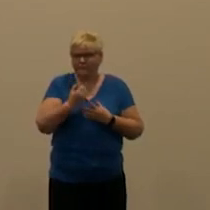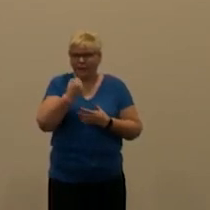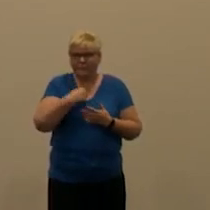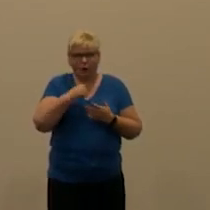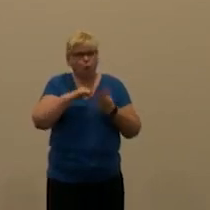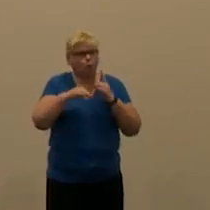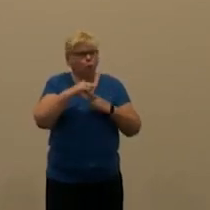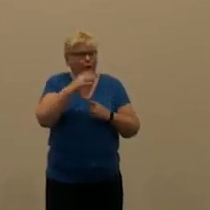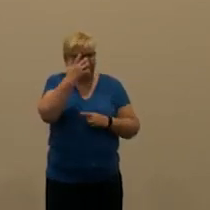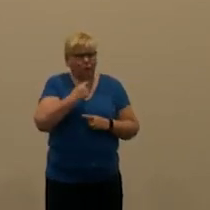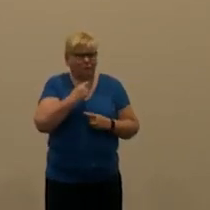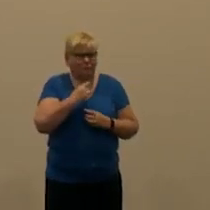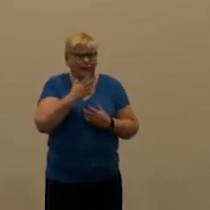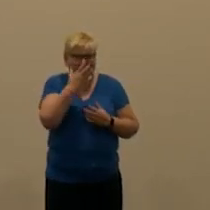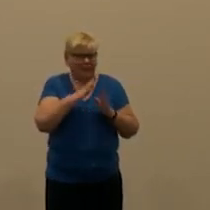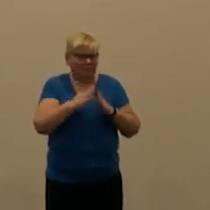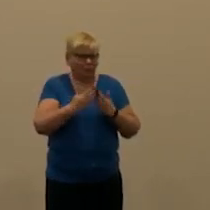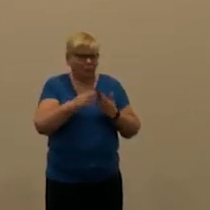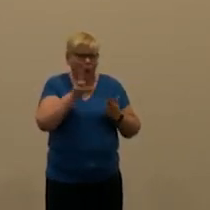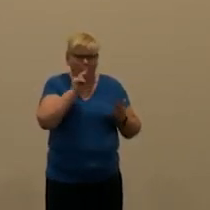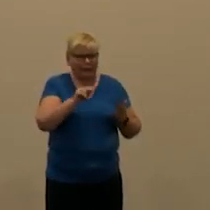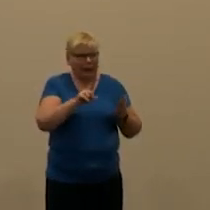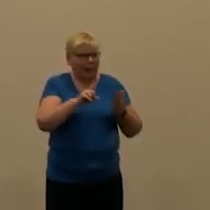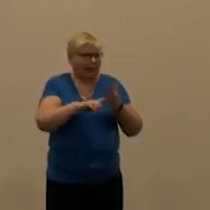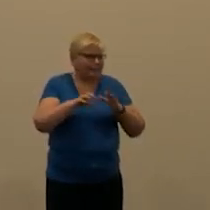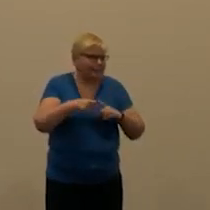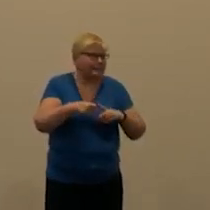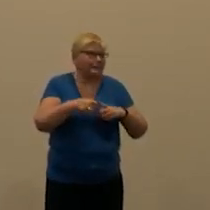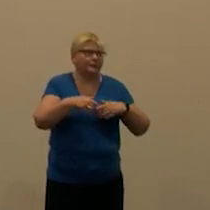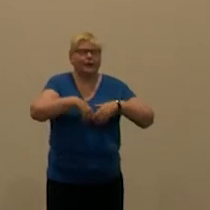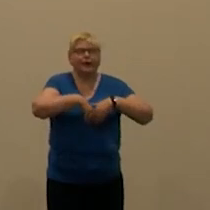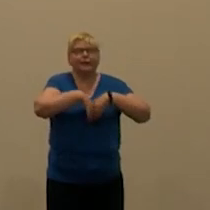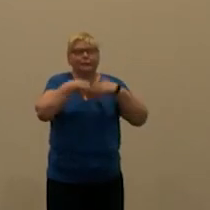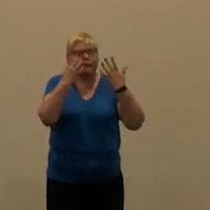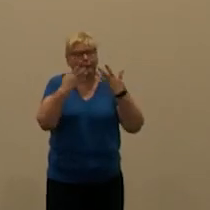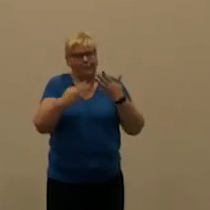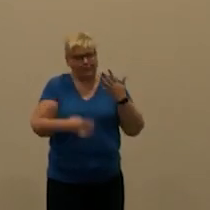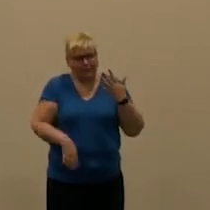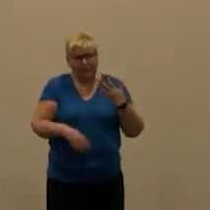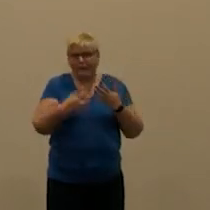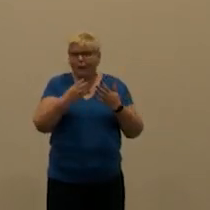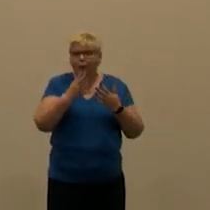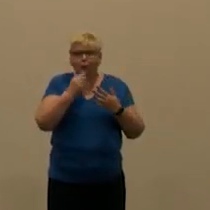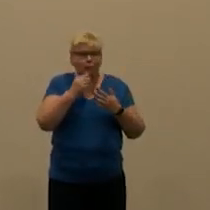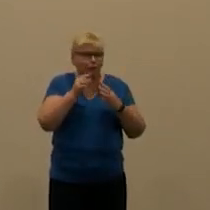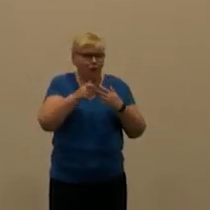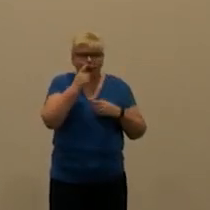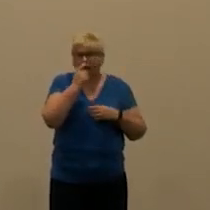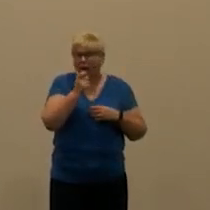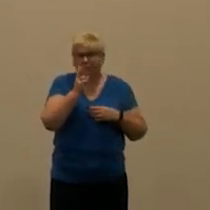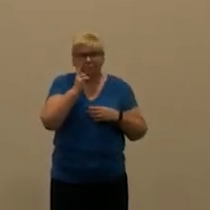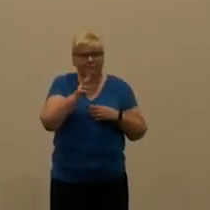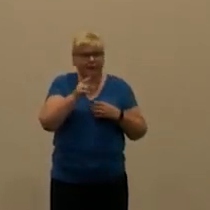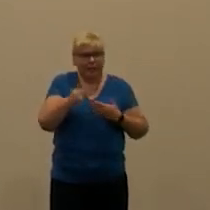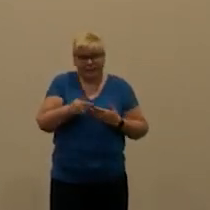social profile on Facebook, Twitter, Xing, LinkedIn. And I have for sure my private YouTube channel where you can also visit